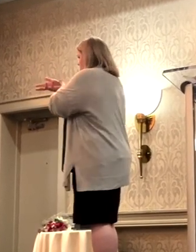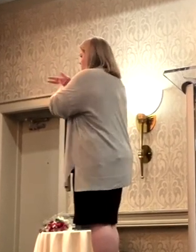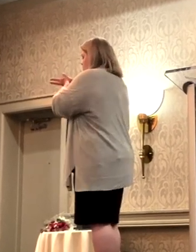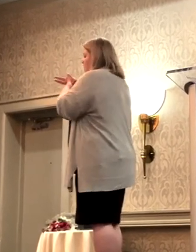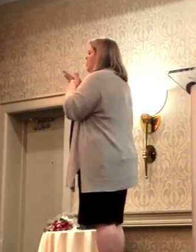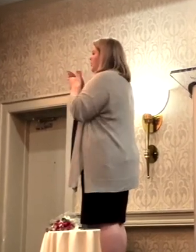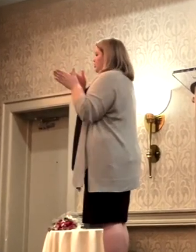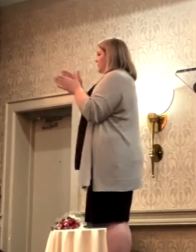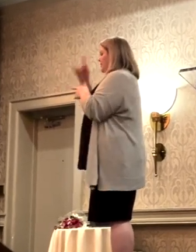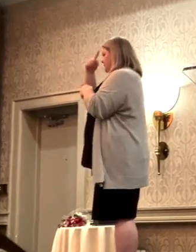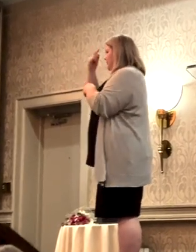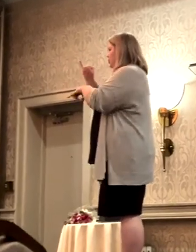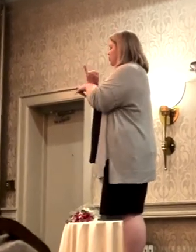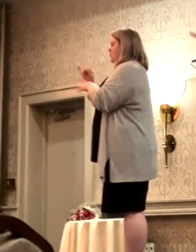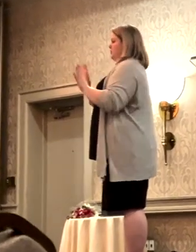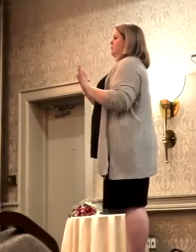inspiring.